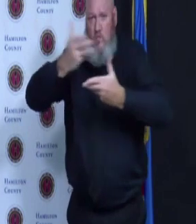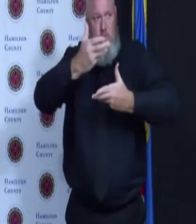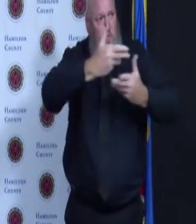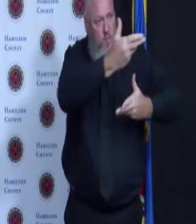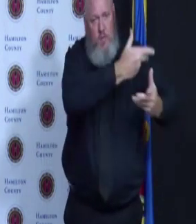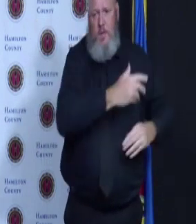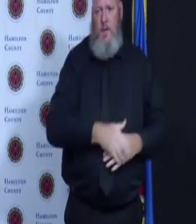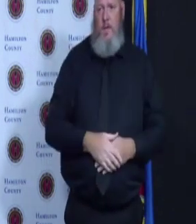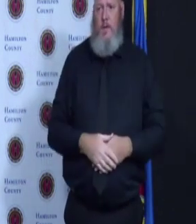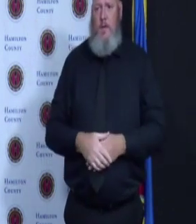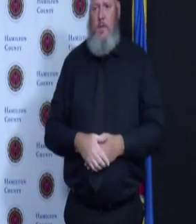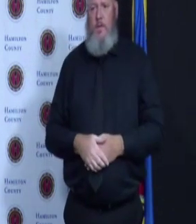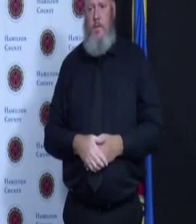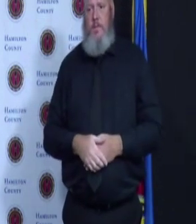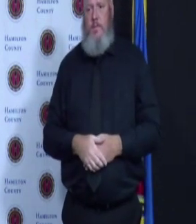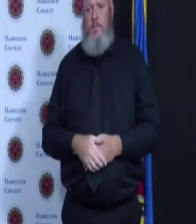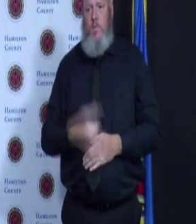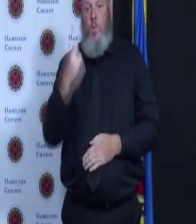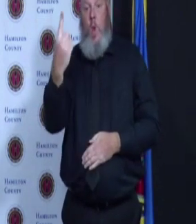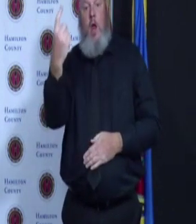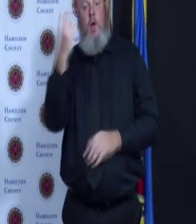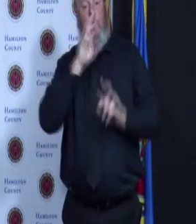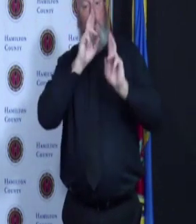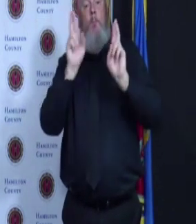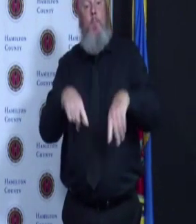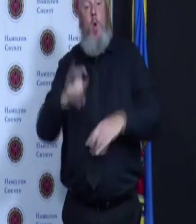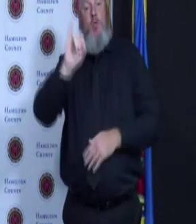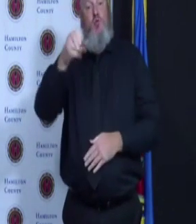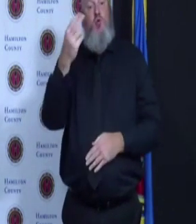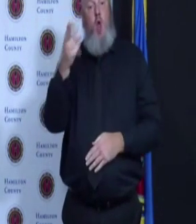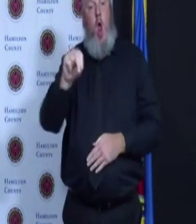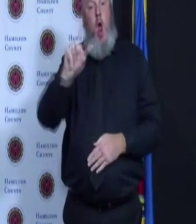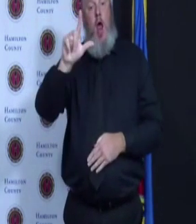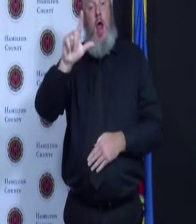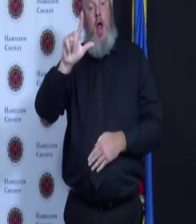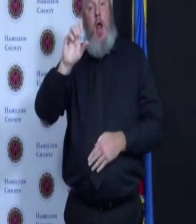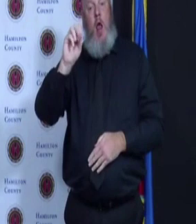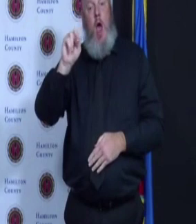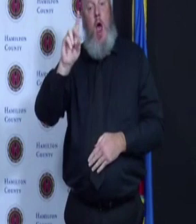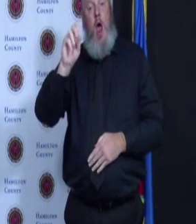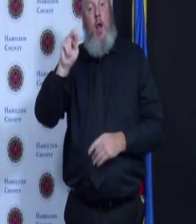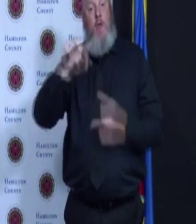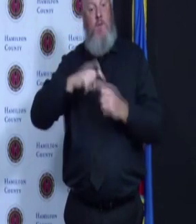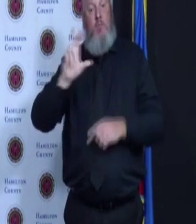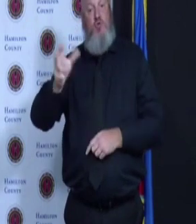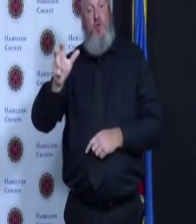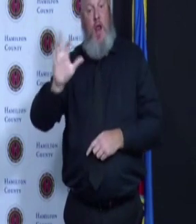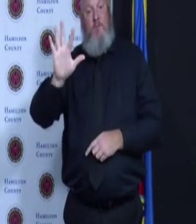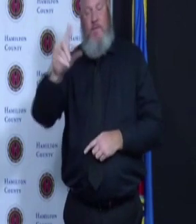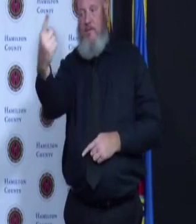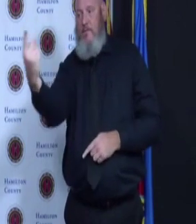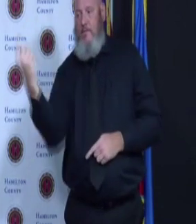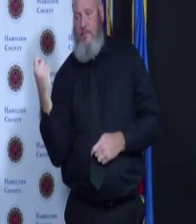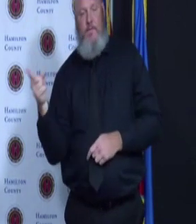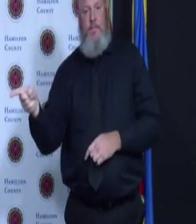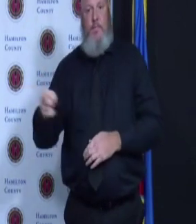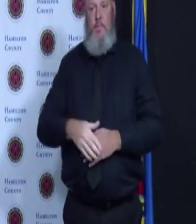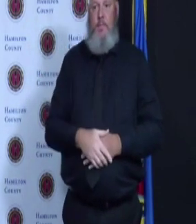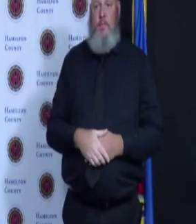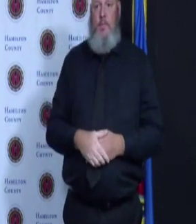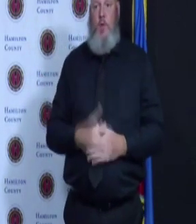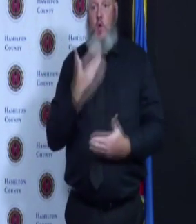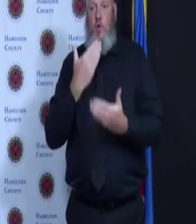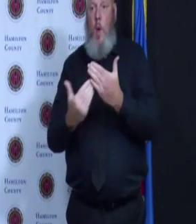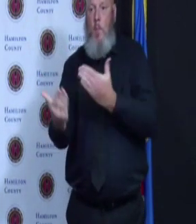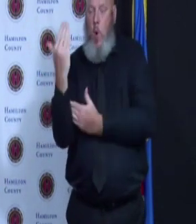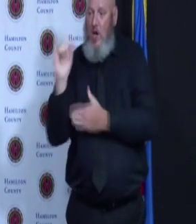file for unemployment? Many have tried for days and cannot get access. Good morning, John. So I have gotten this question a